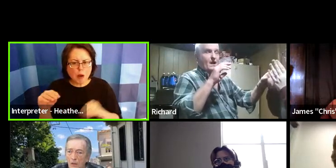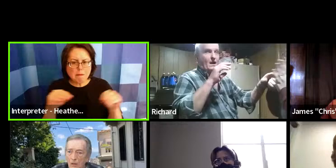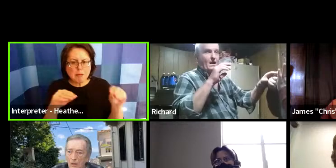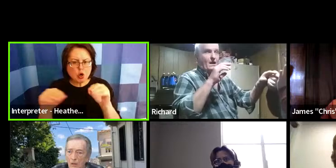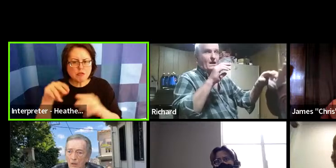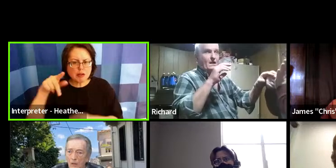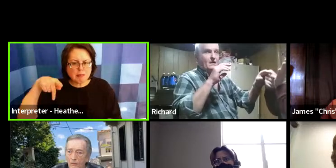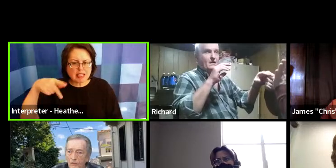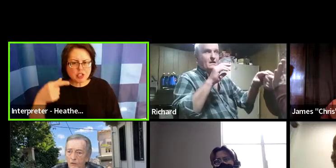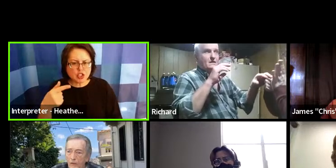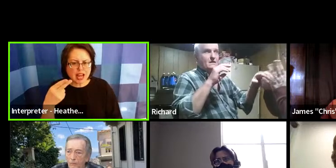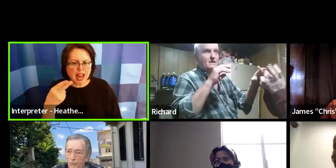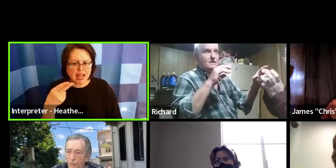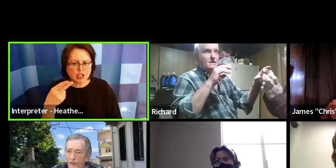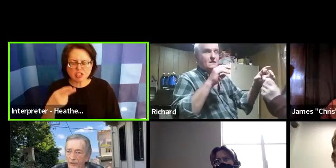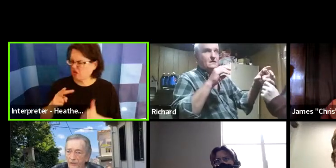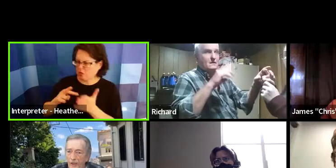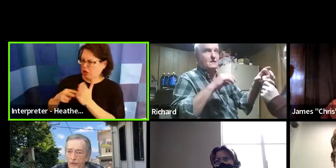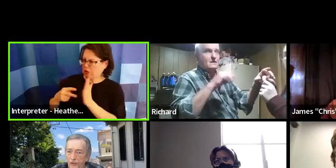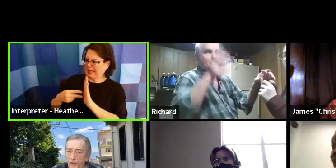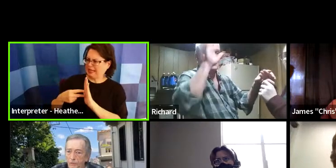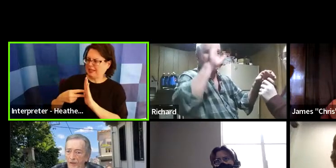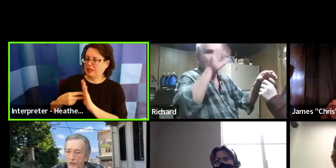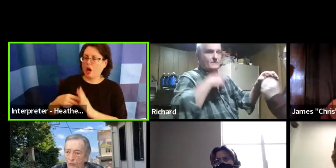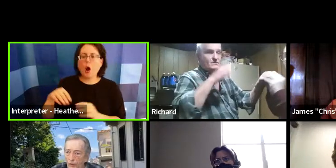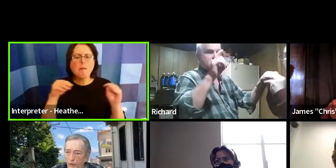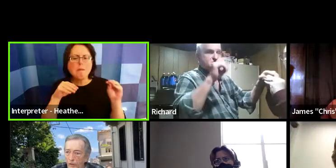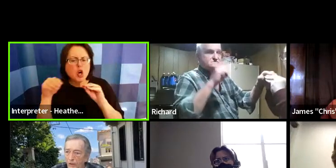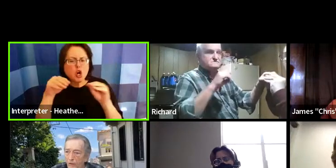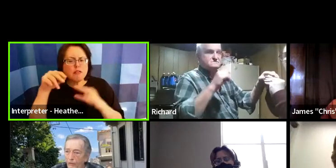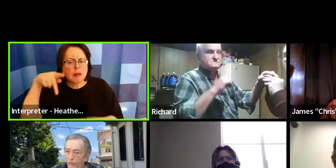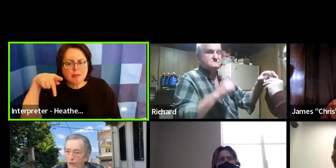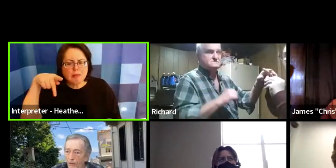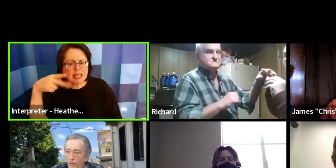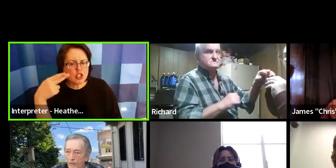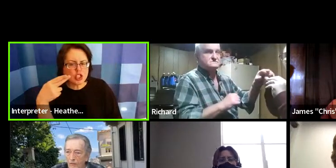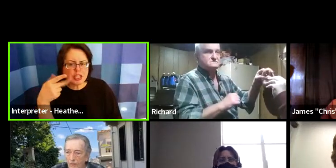Pardon? That Move PGH is basically